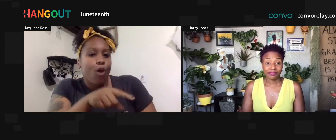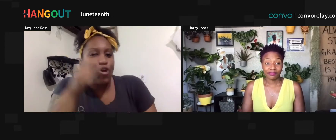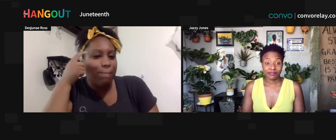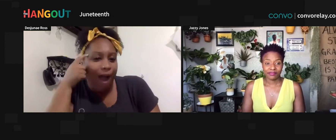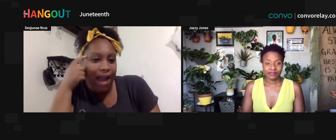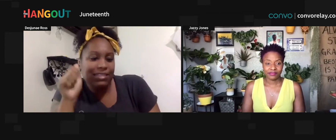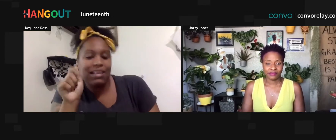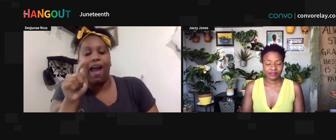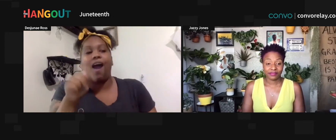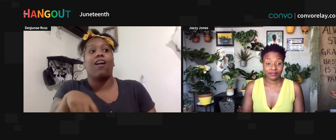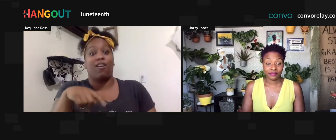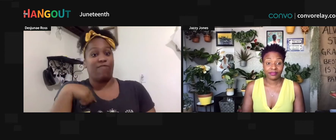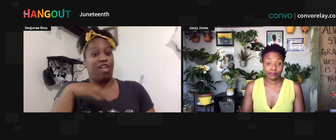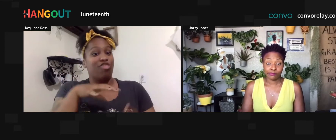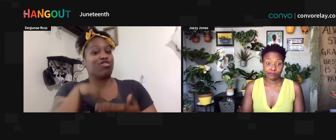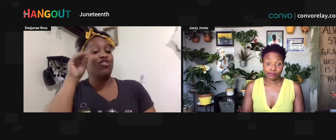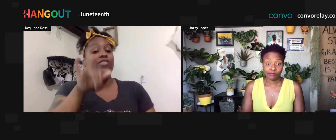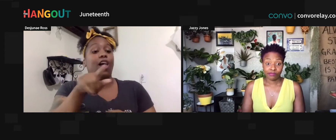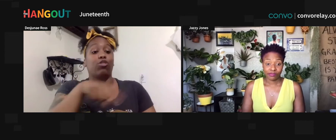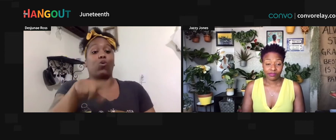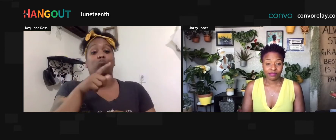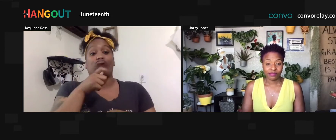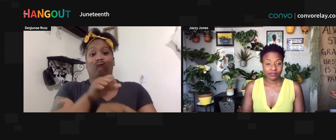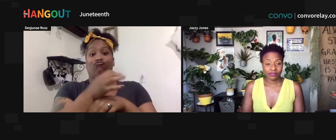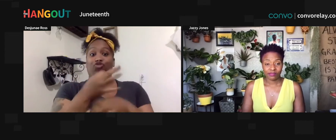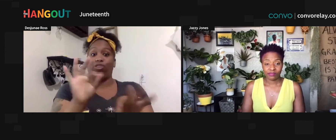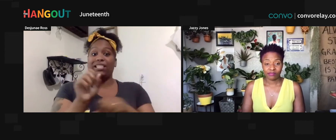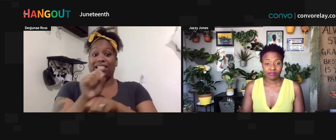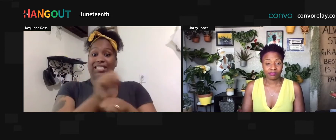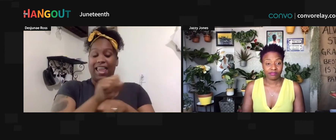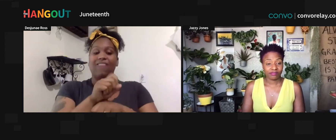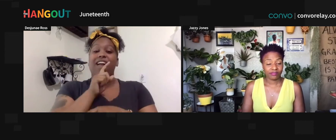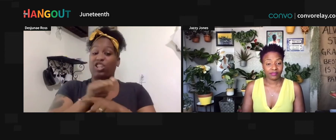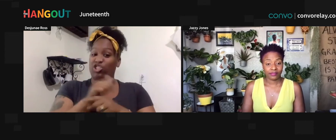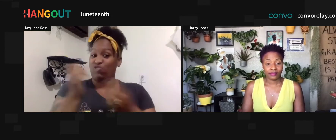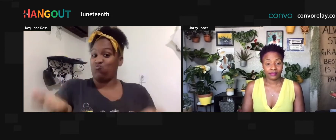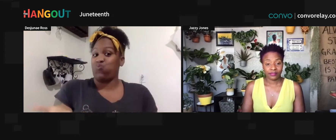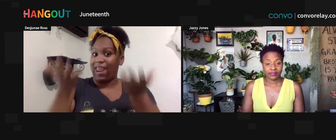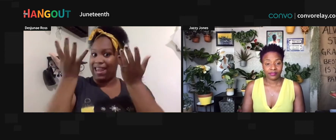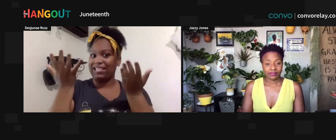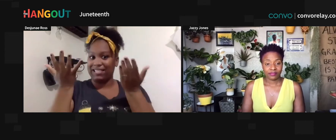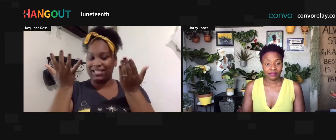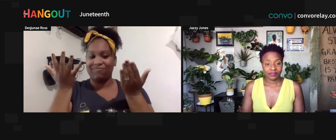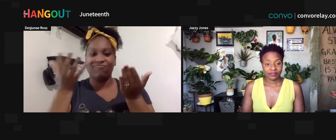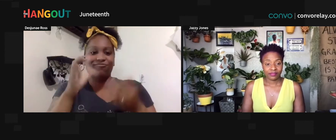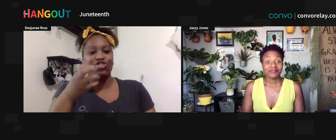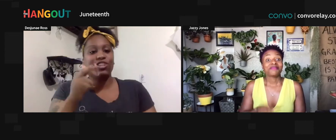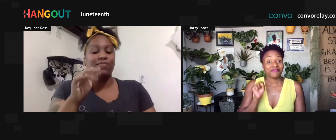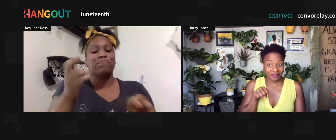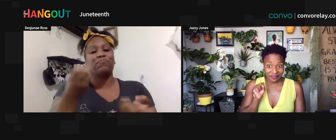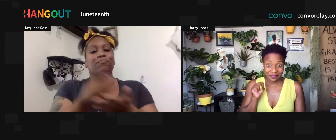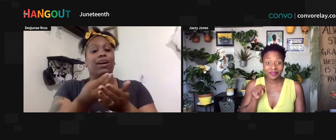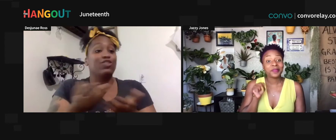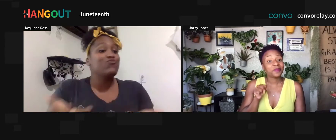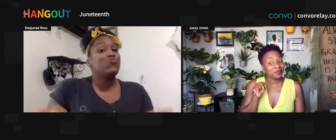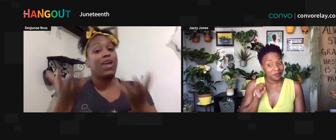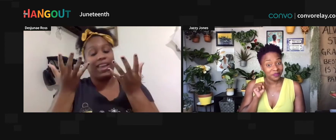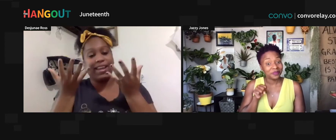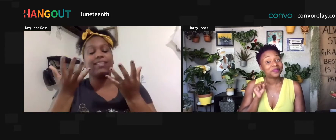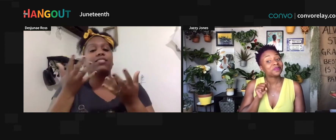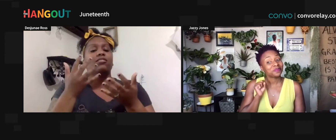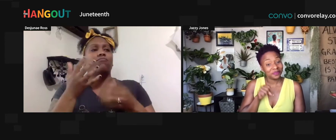no longer enslaved, what's on their mind? What are they thinking? And I was learning that the freed slaves actually started